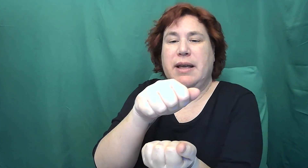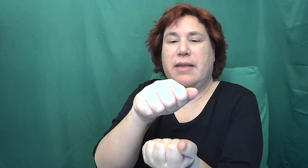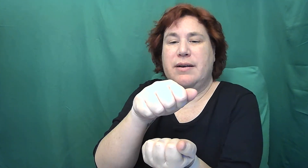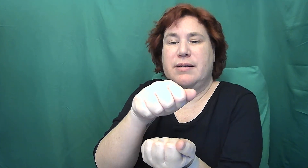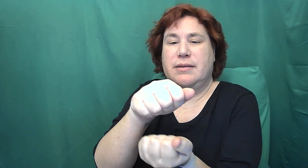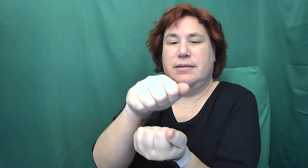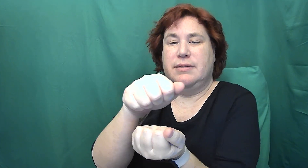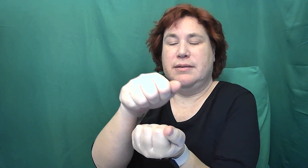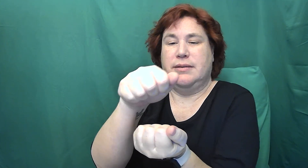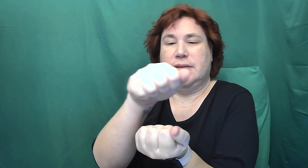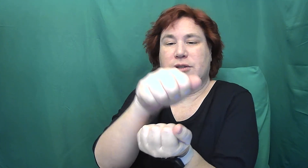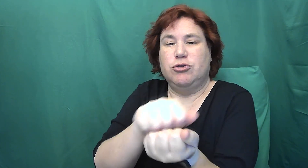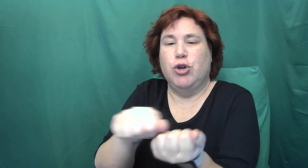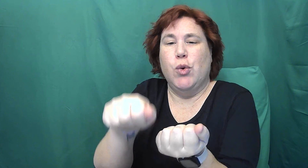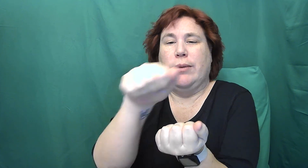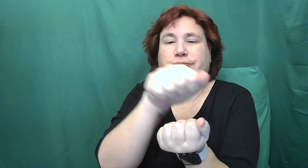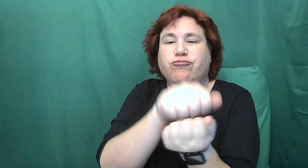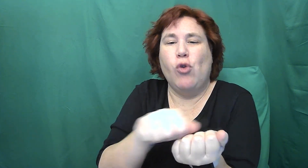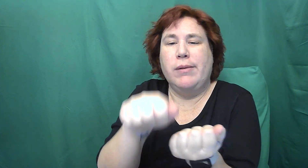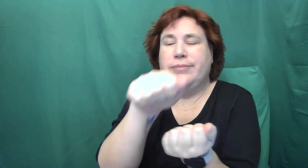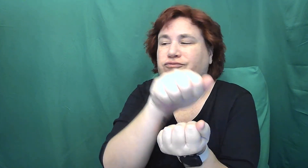other. Chew.